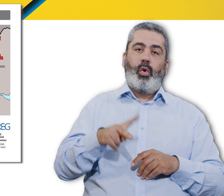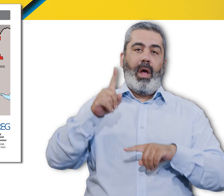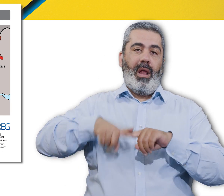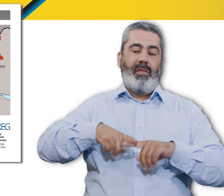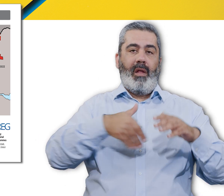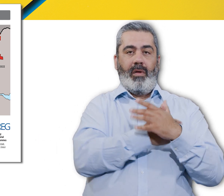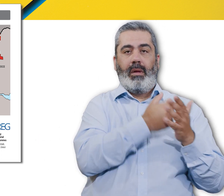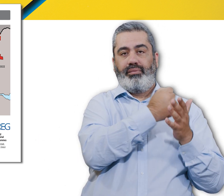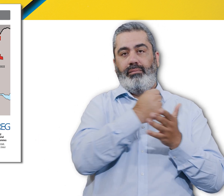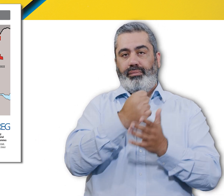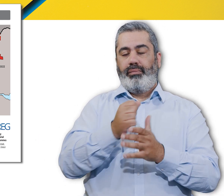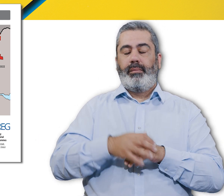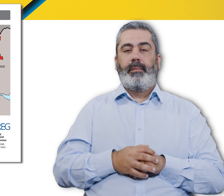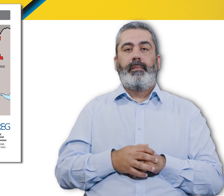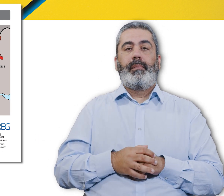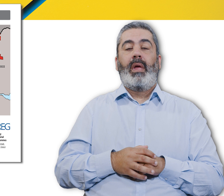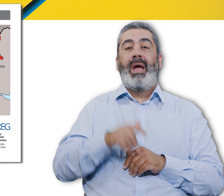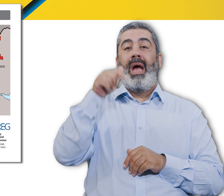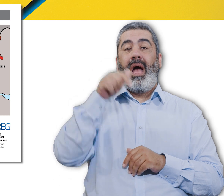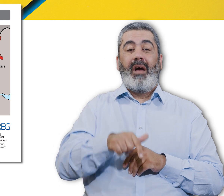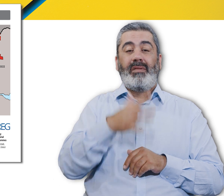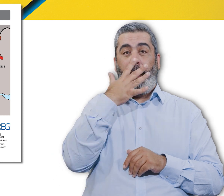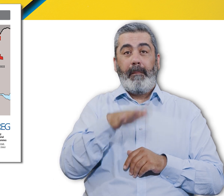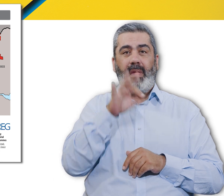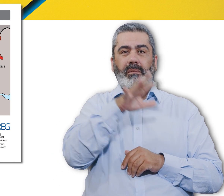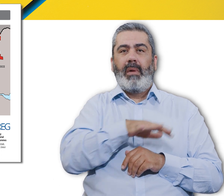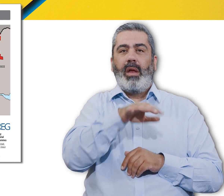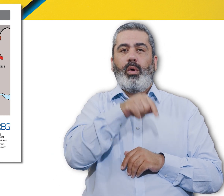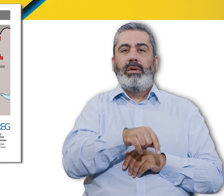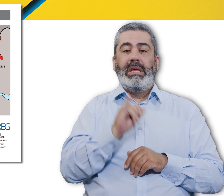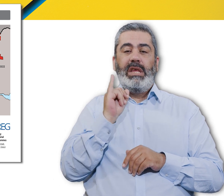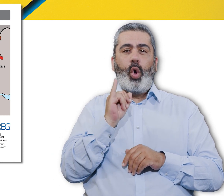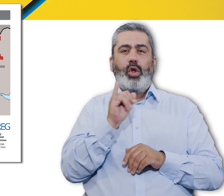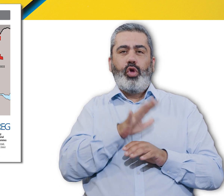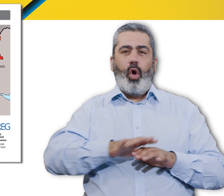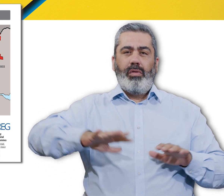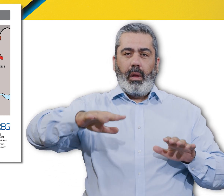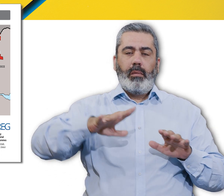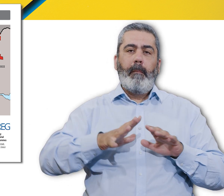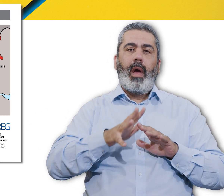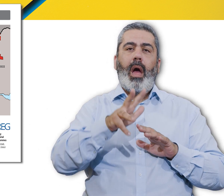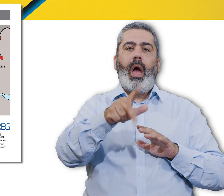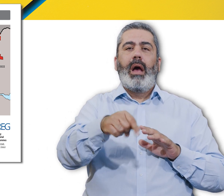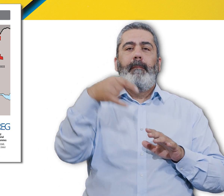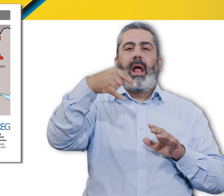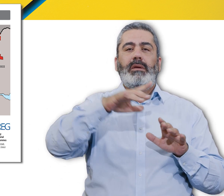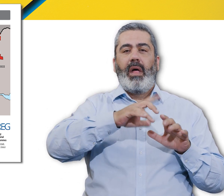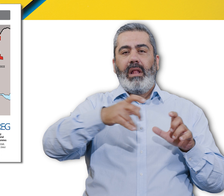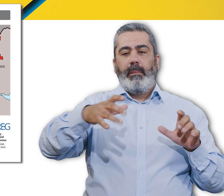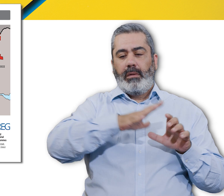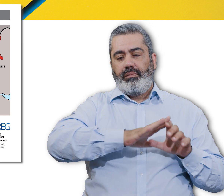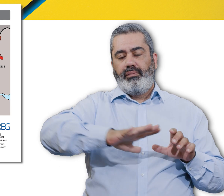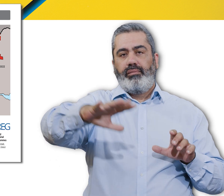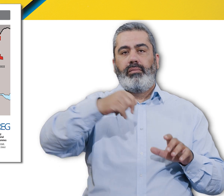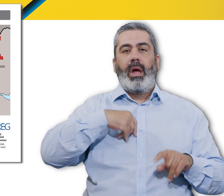Lakes. Greece. The regional units of Grivni, Kastoria, Florina, Art, Thesprotia, Ioannina,